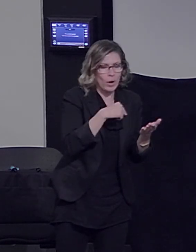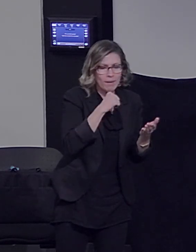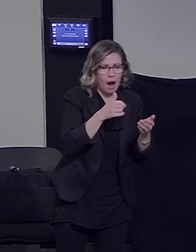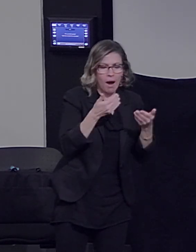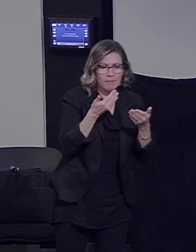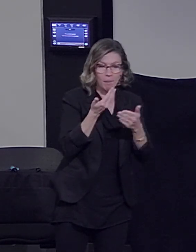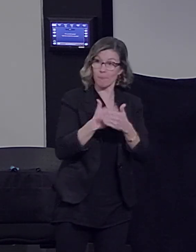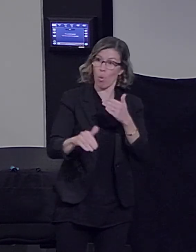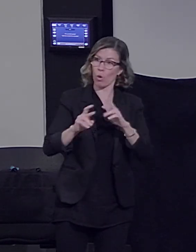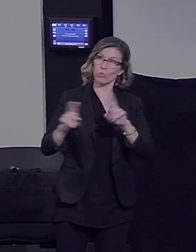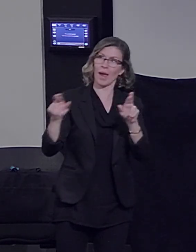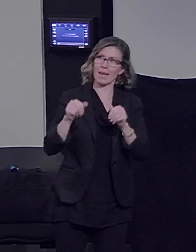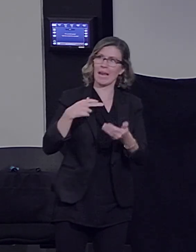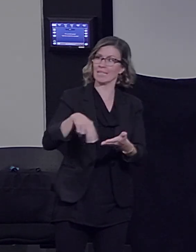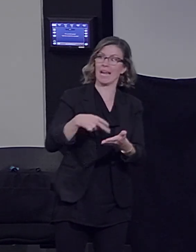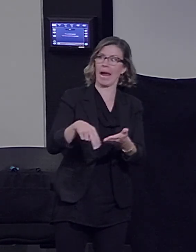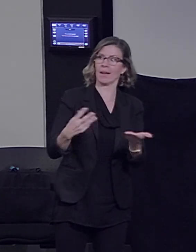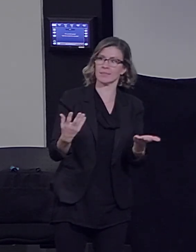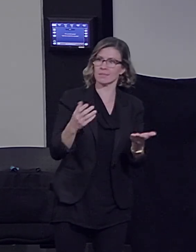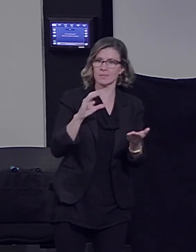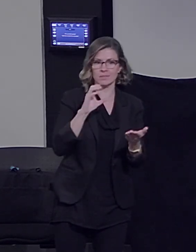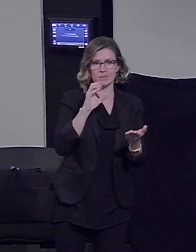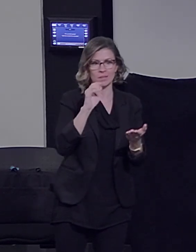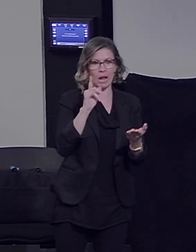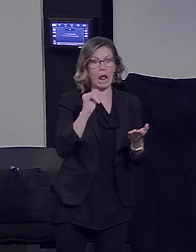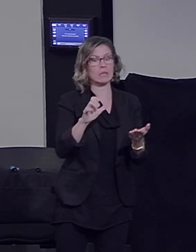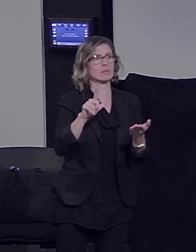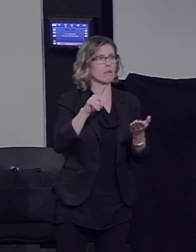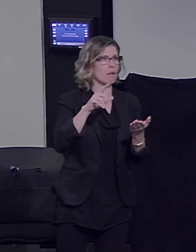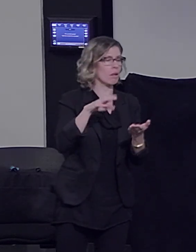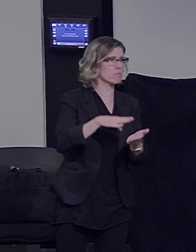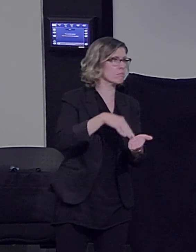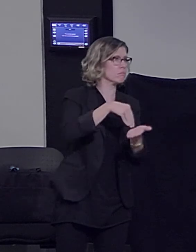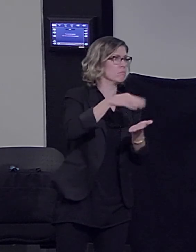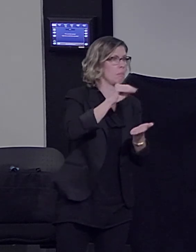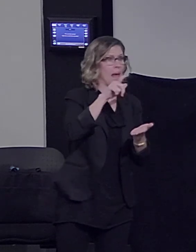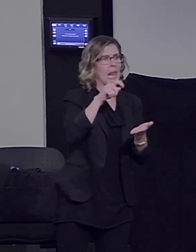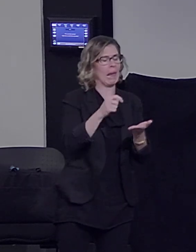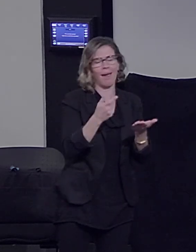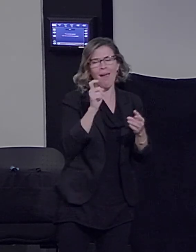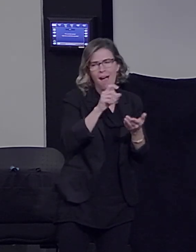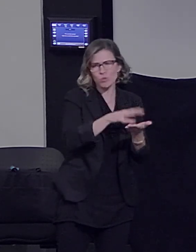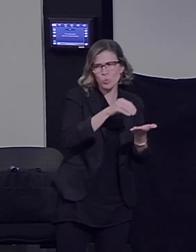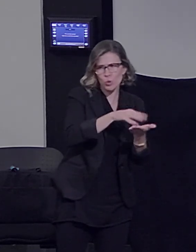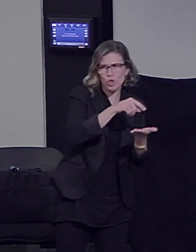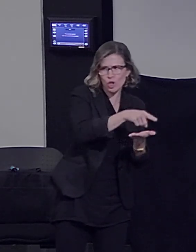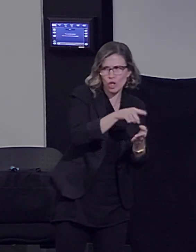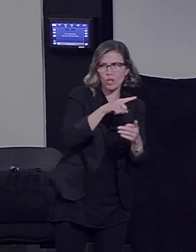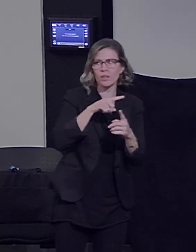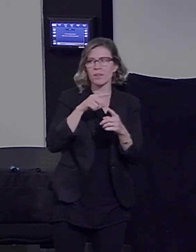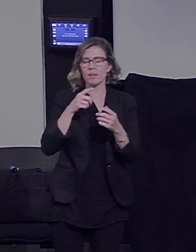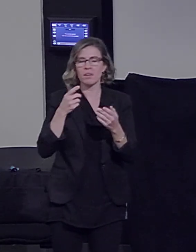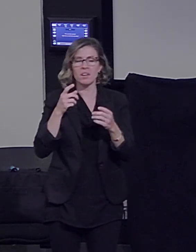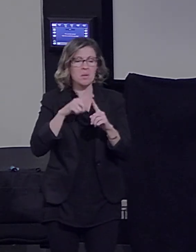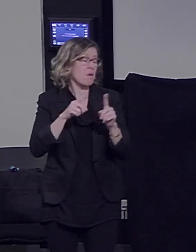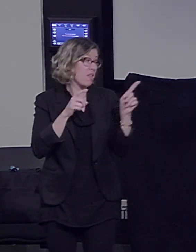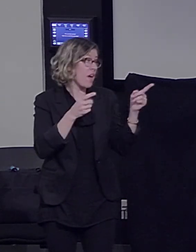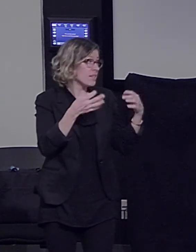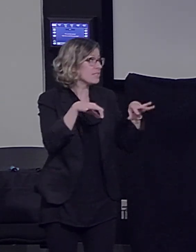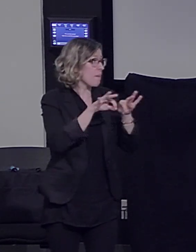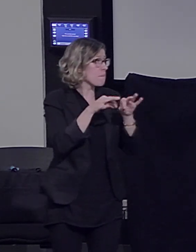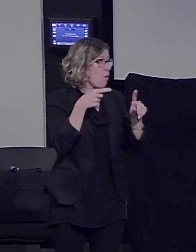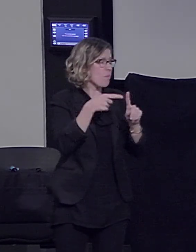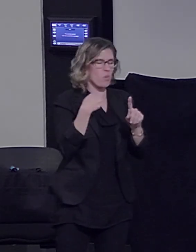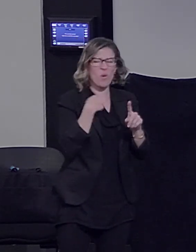to dance, especially classical dance, which is so stereotyped and so on. So, but that's an important point. We discussed